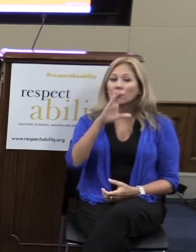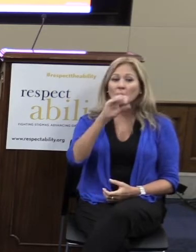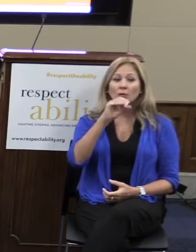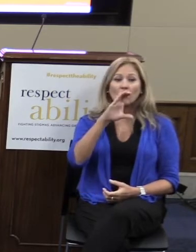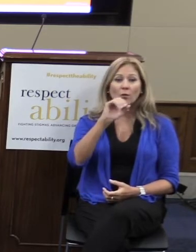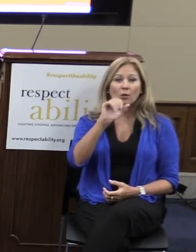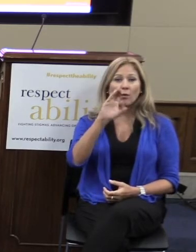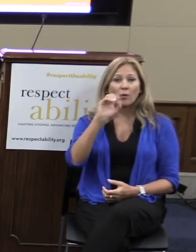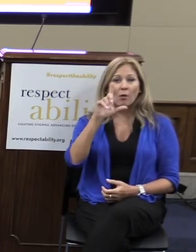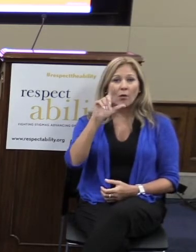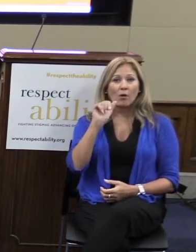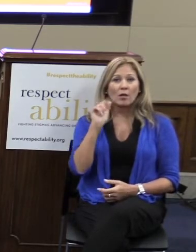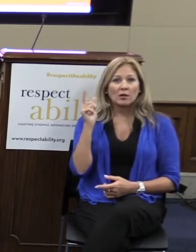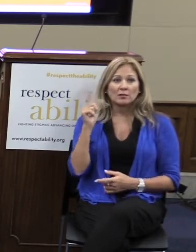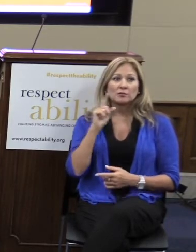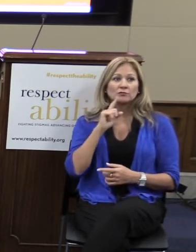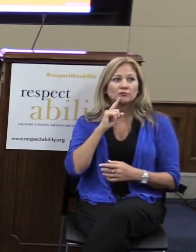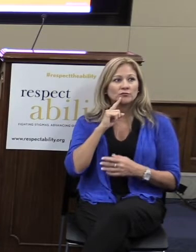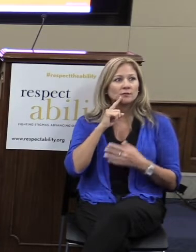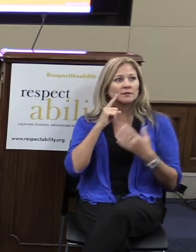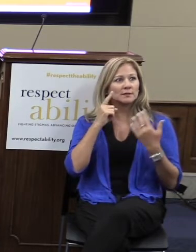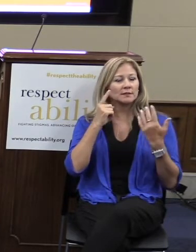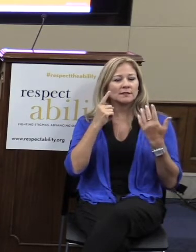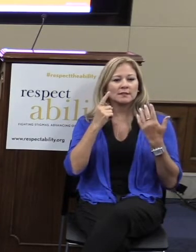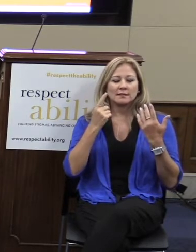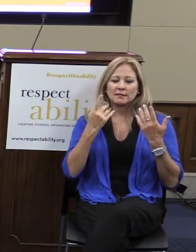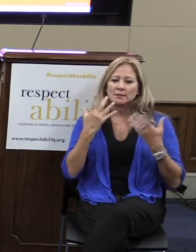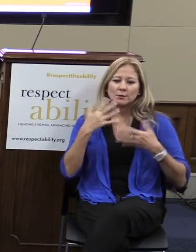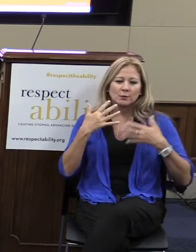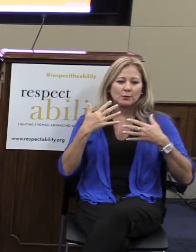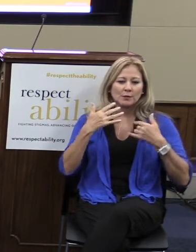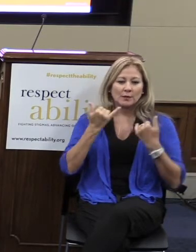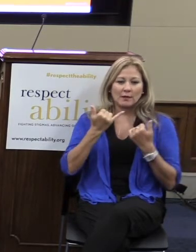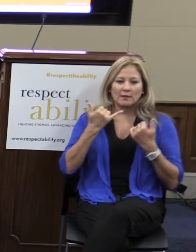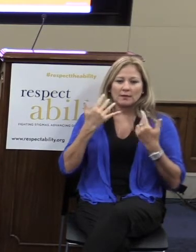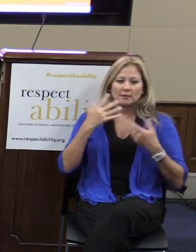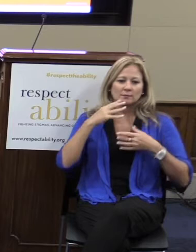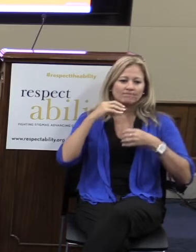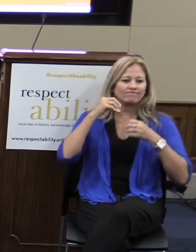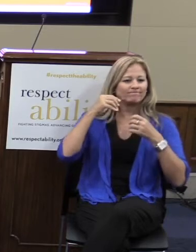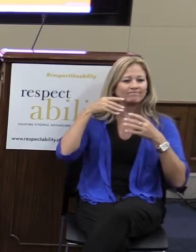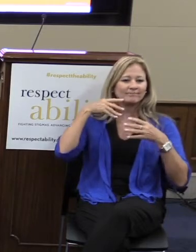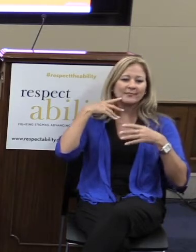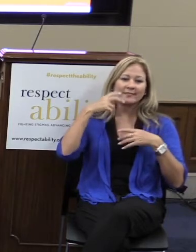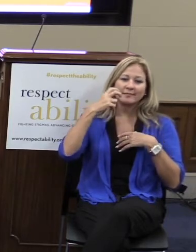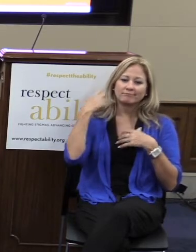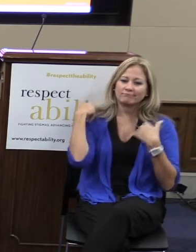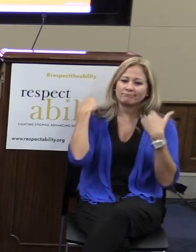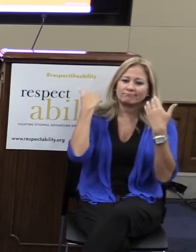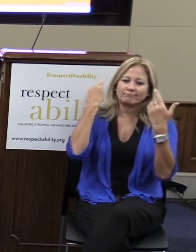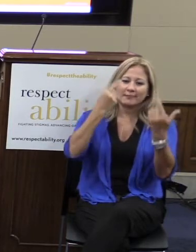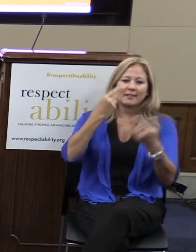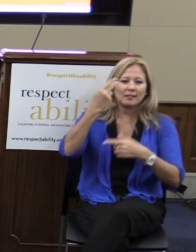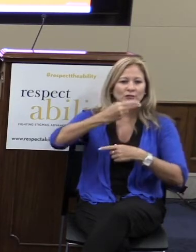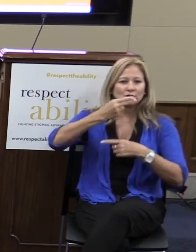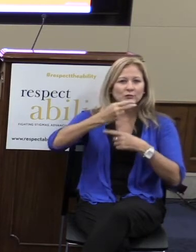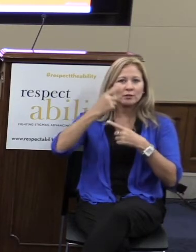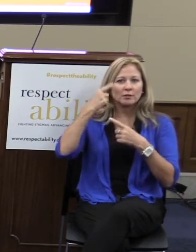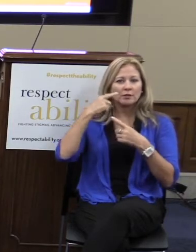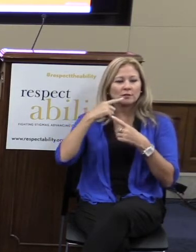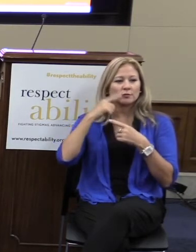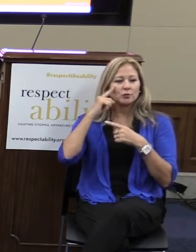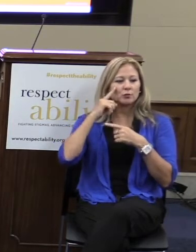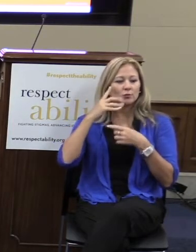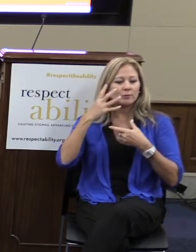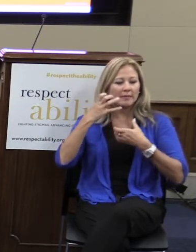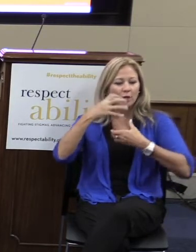a rich history of diversity and inclusion. It's a journey, believe me. I work for that company,